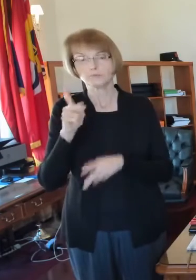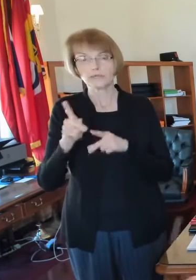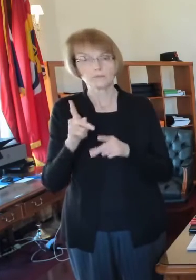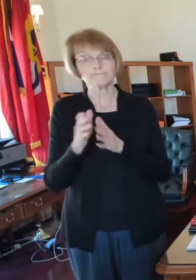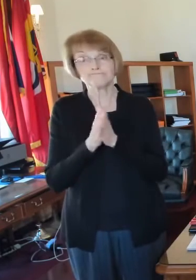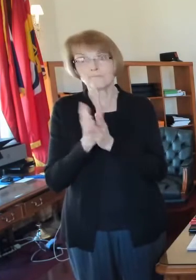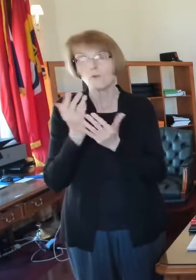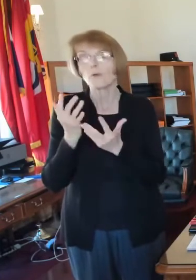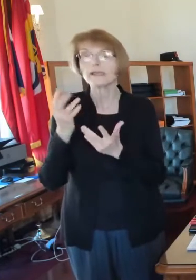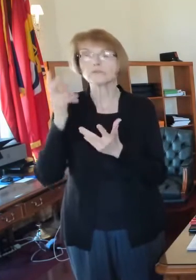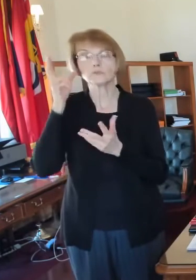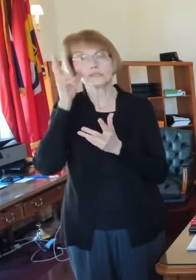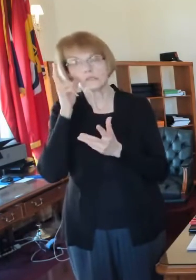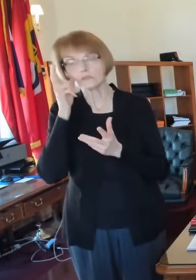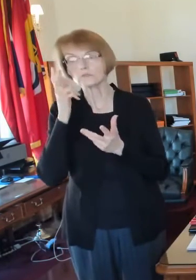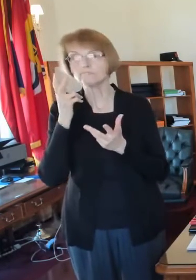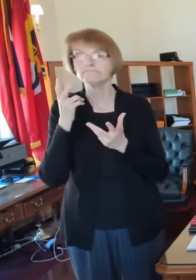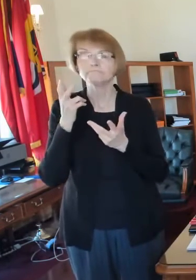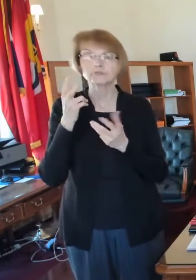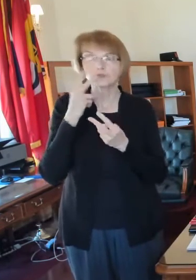waiting for a long time,